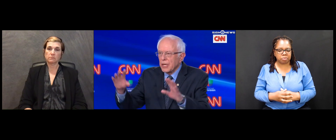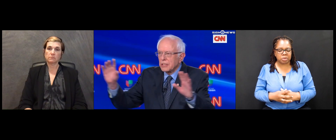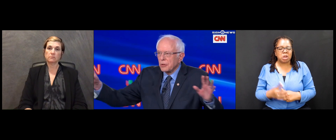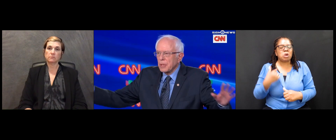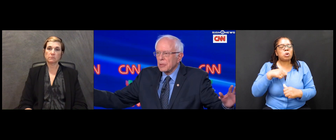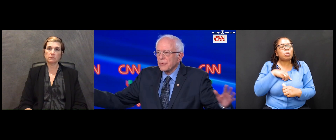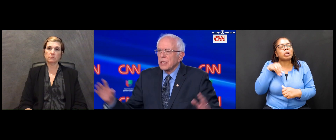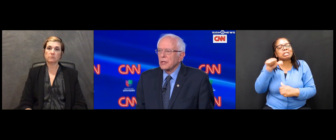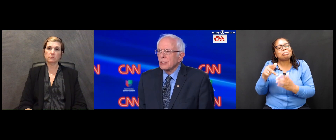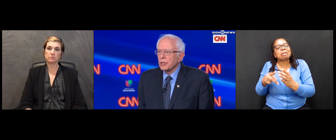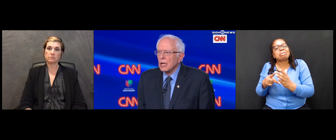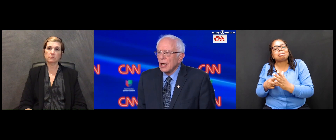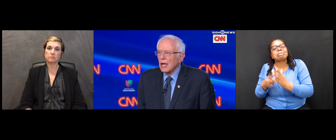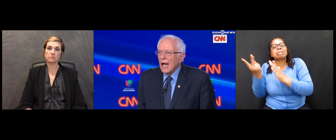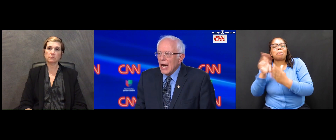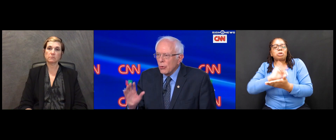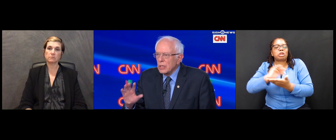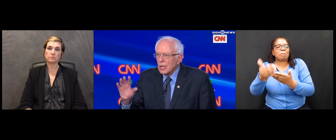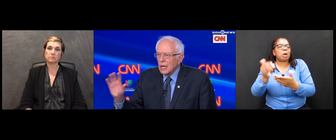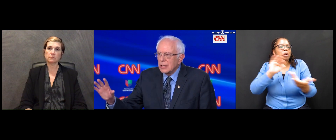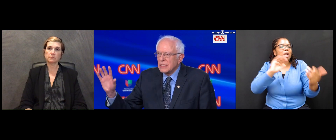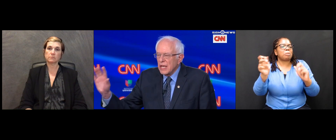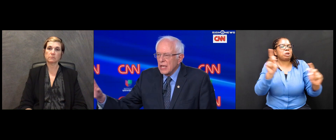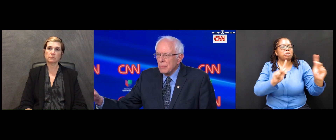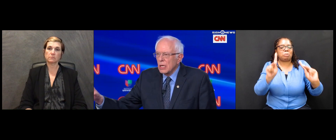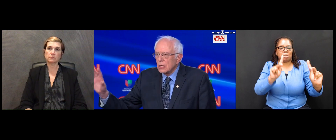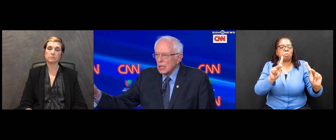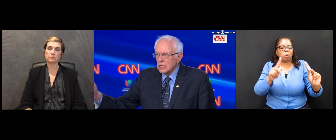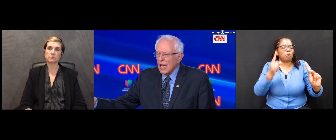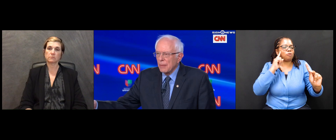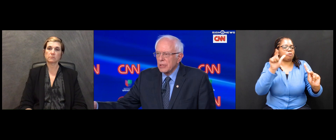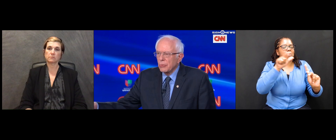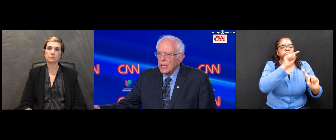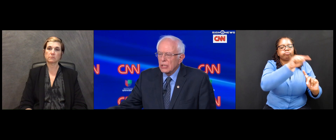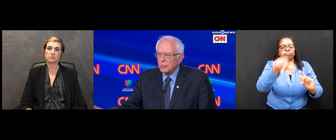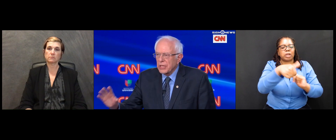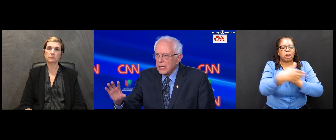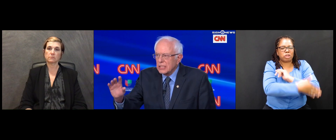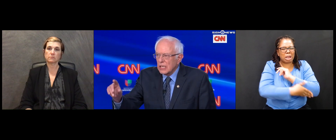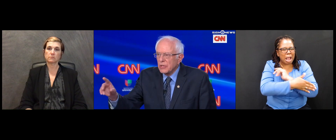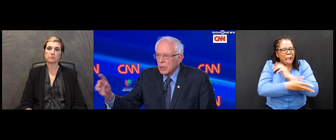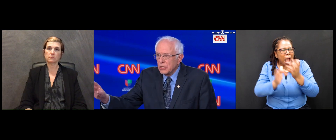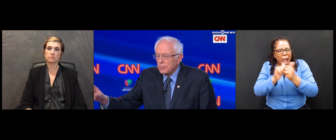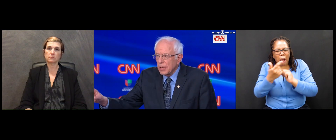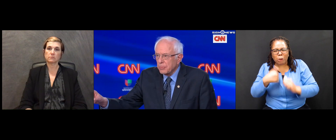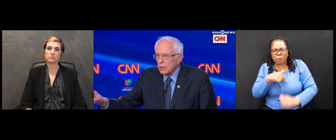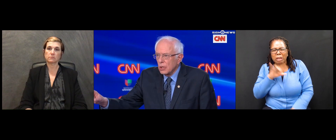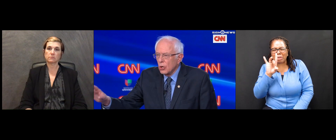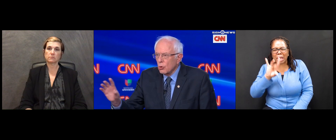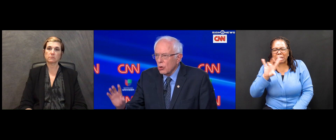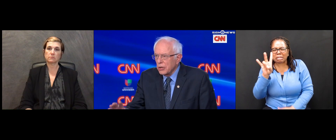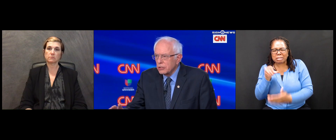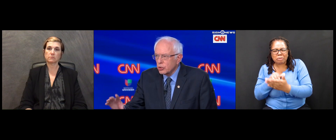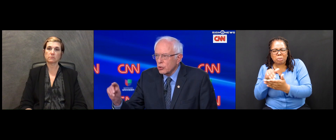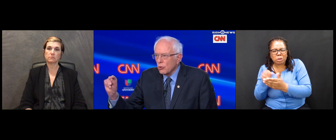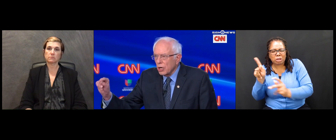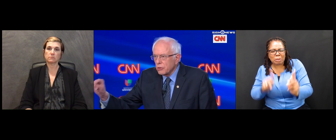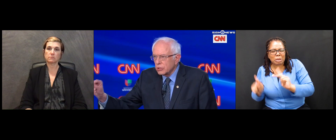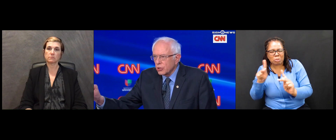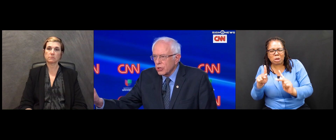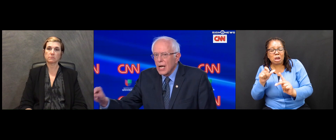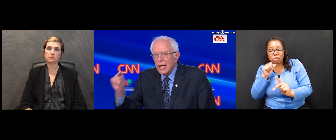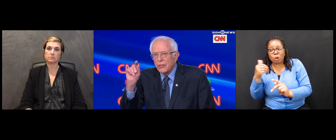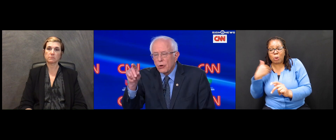person on healthcare as the people of any other country. How in God's name does it happen that we end up with 87 million people who are uninsured